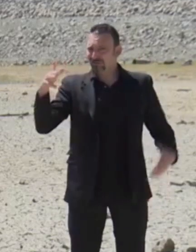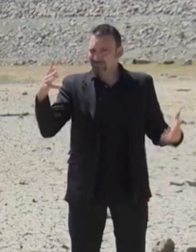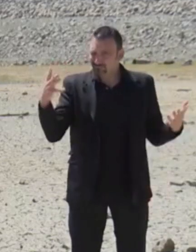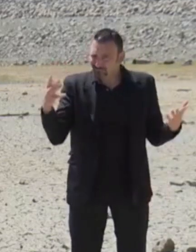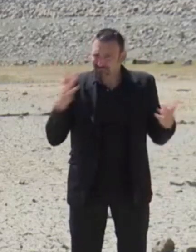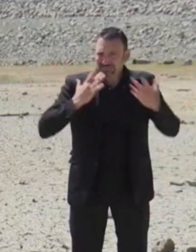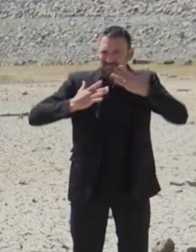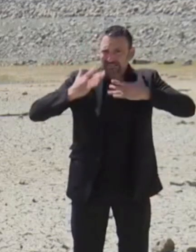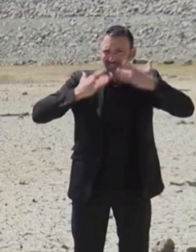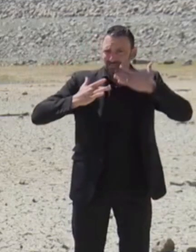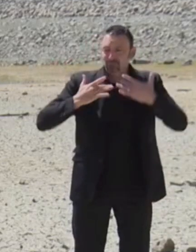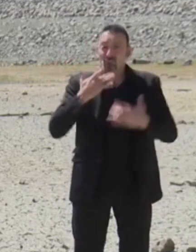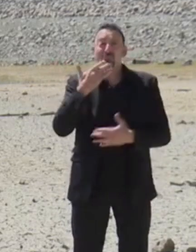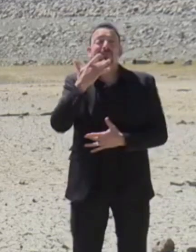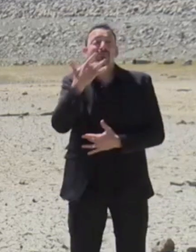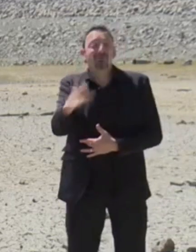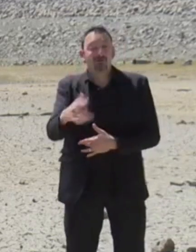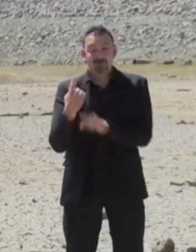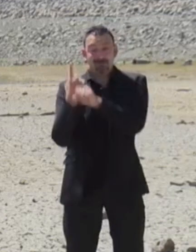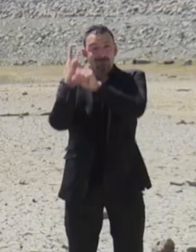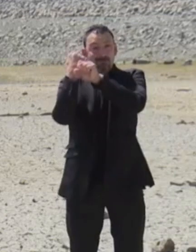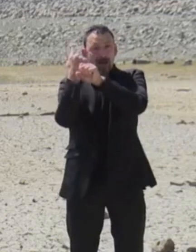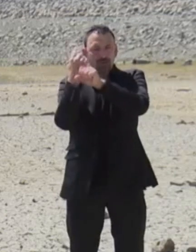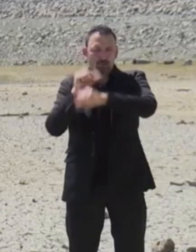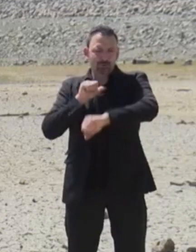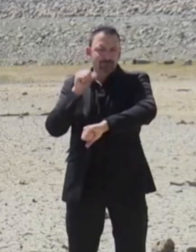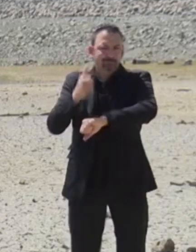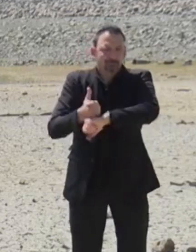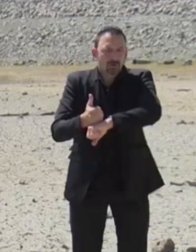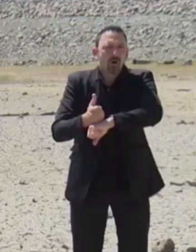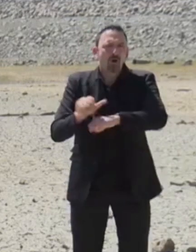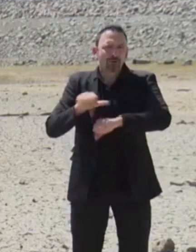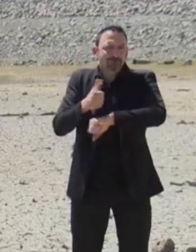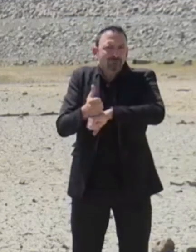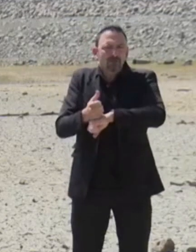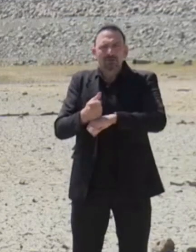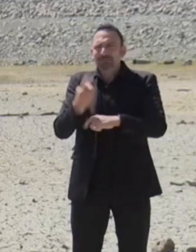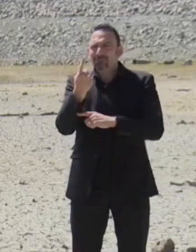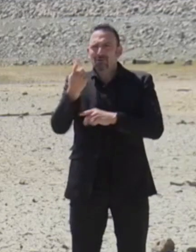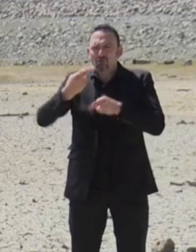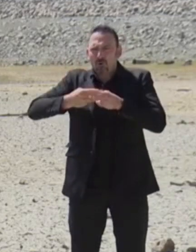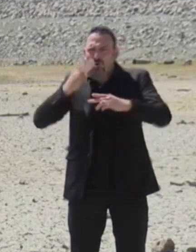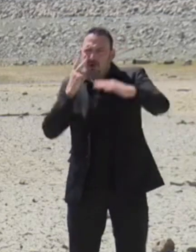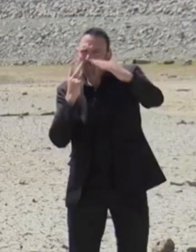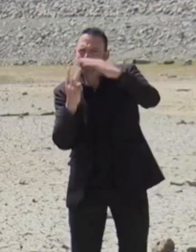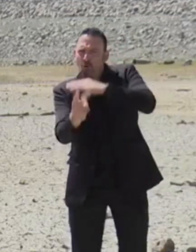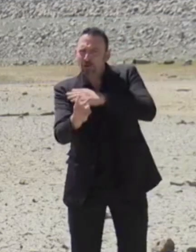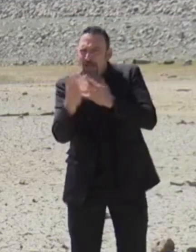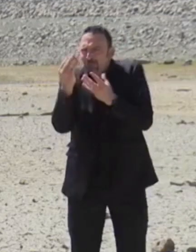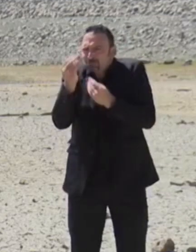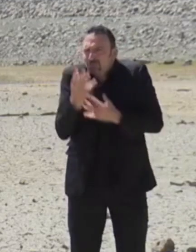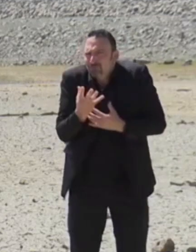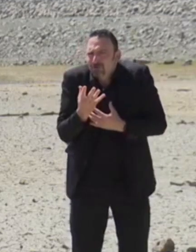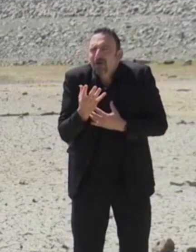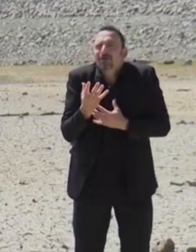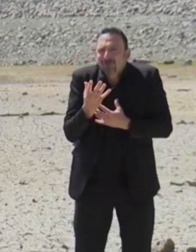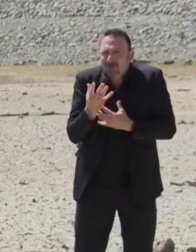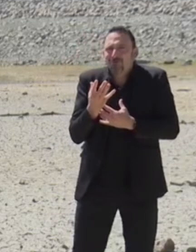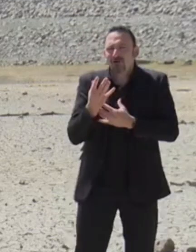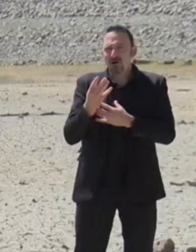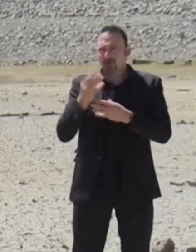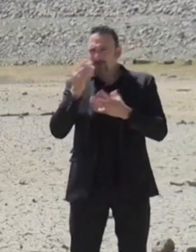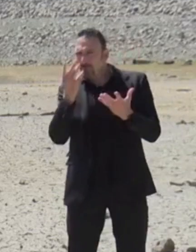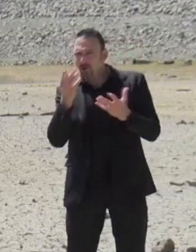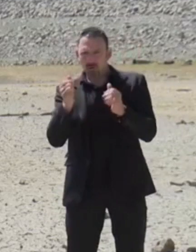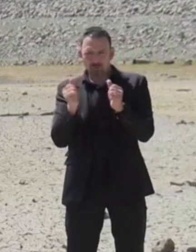Thankfully, last year we were able to implement something called Forecast Informed Reservoir Operations, or FIRO,